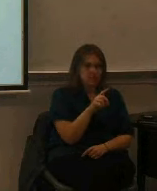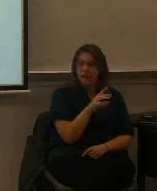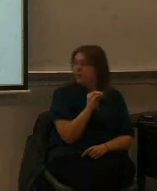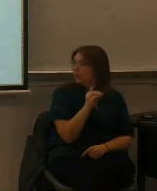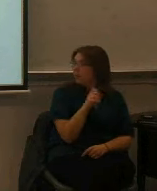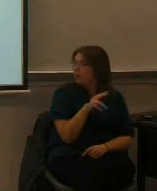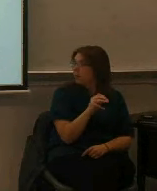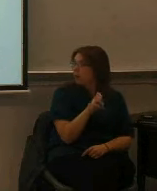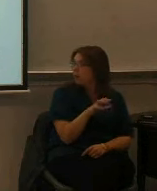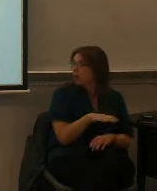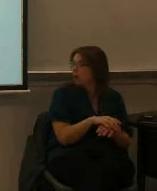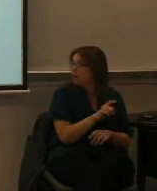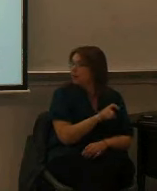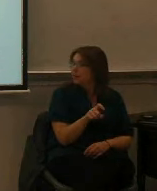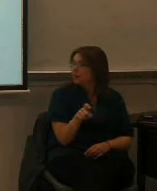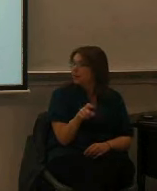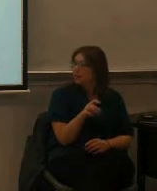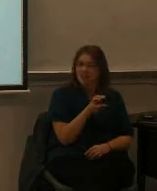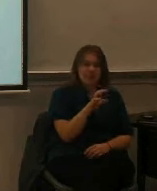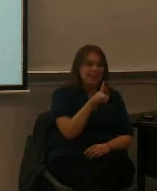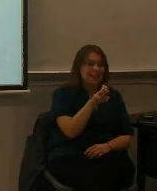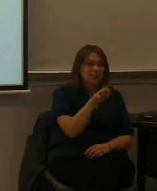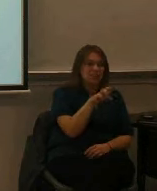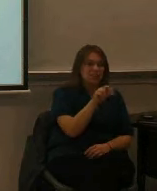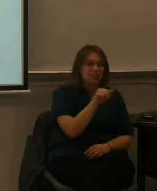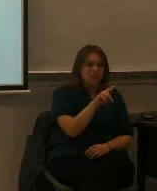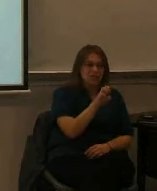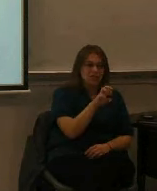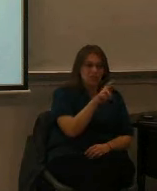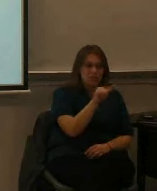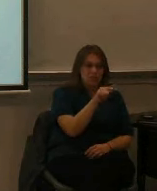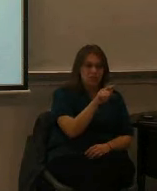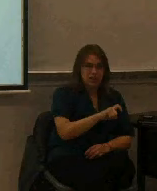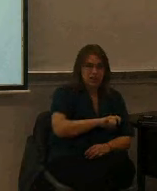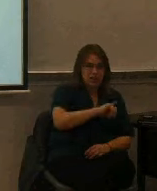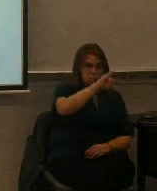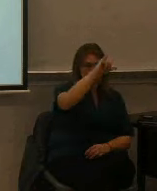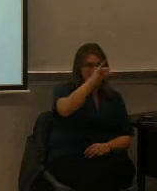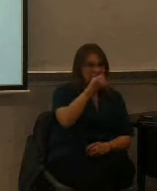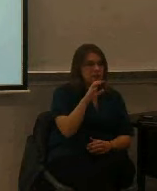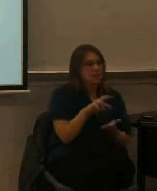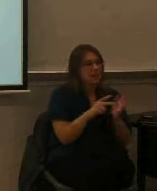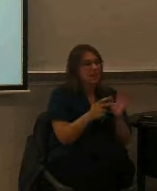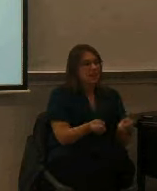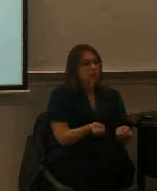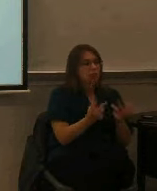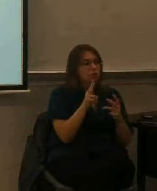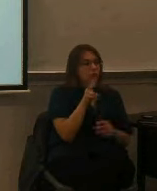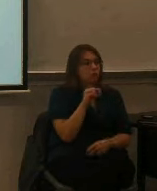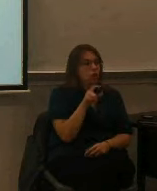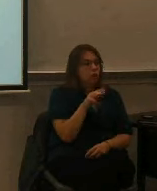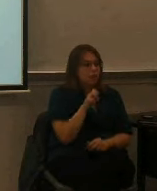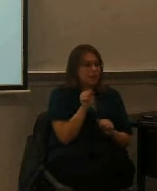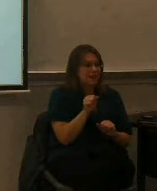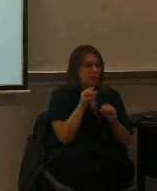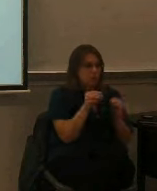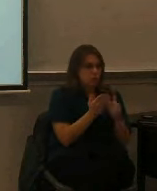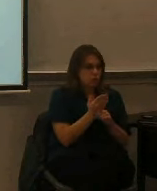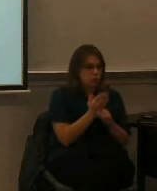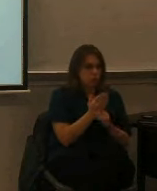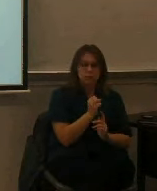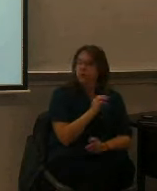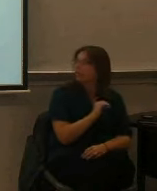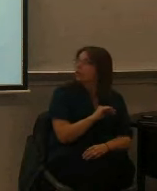the clearance rate, and that's how much volume they can put through. And this clearance rate then peaks out and